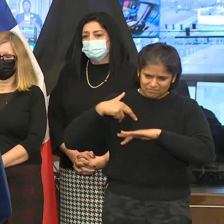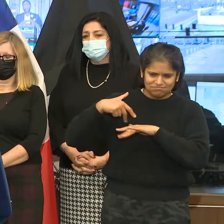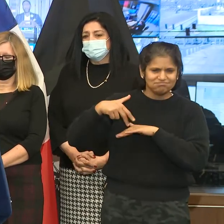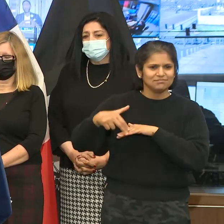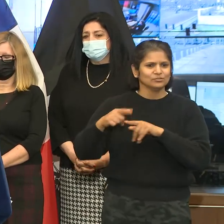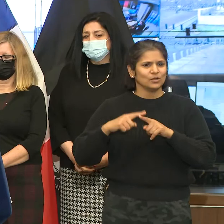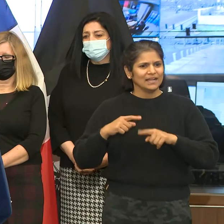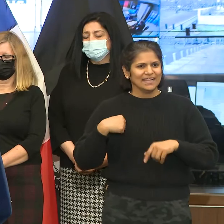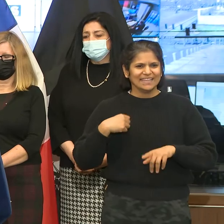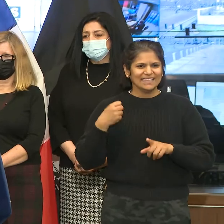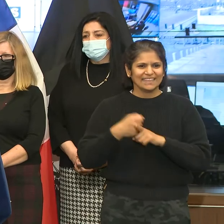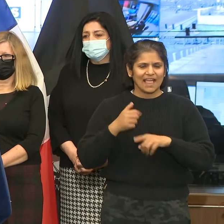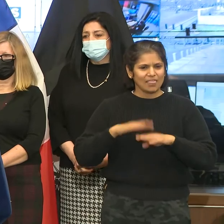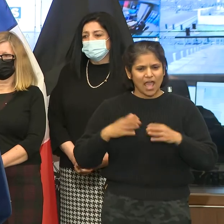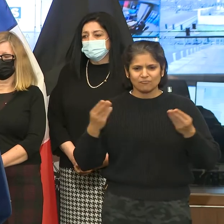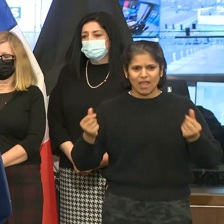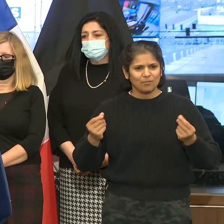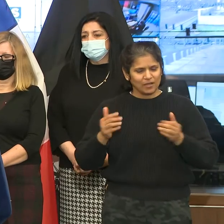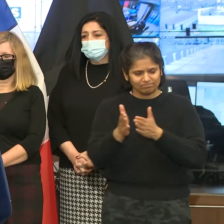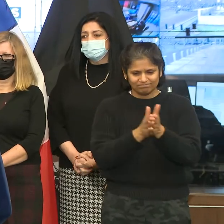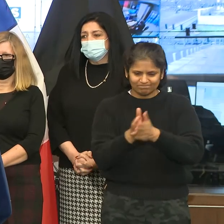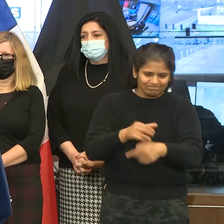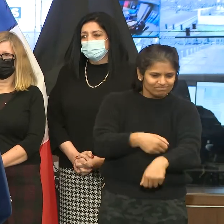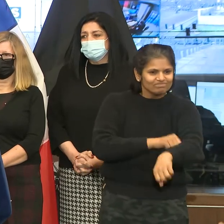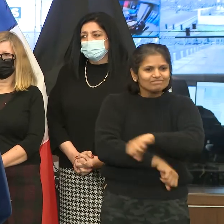over the past couple of weeks,